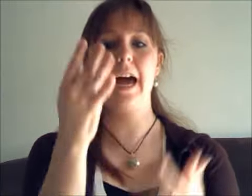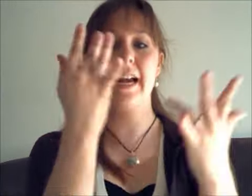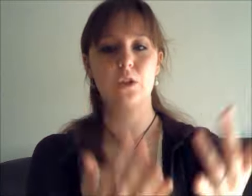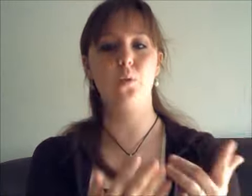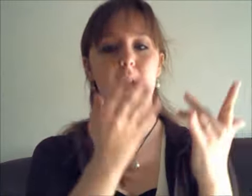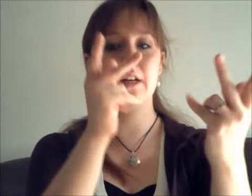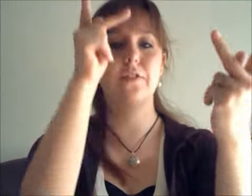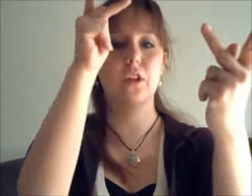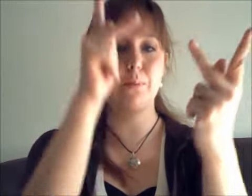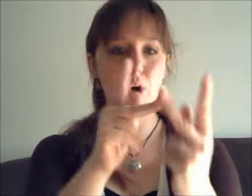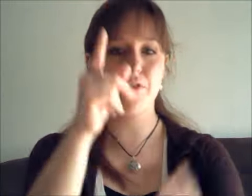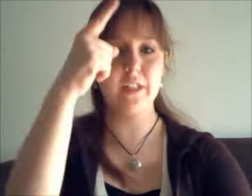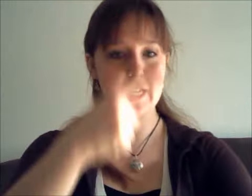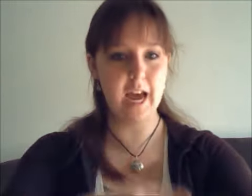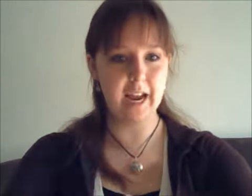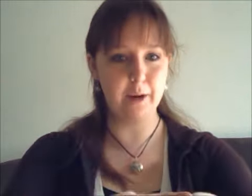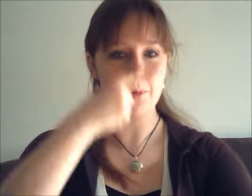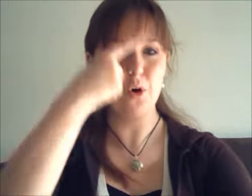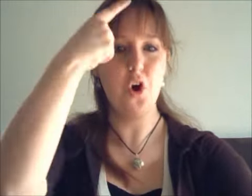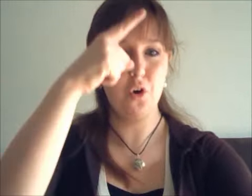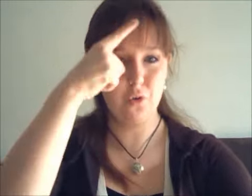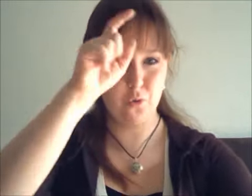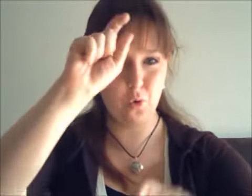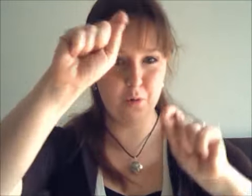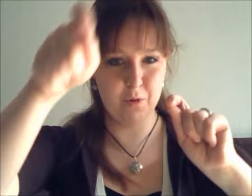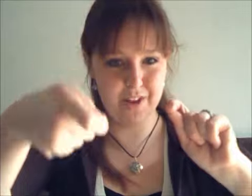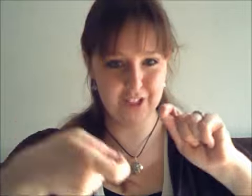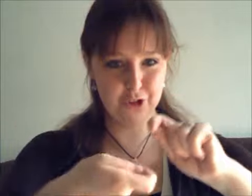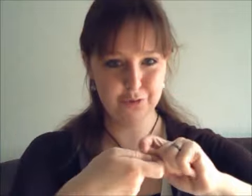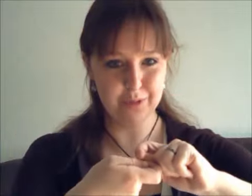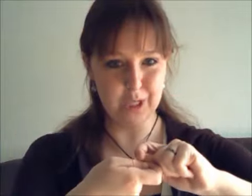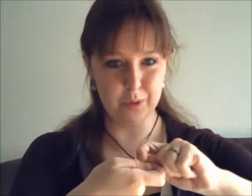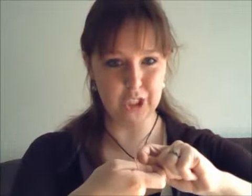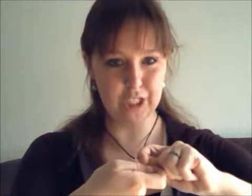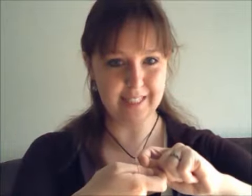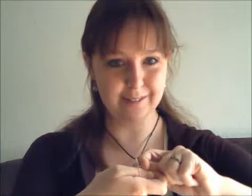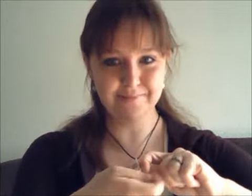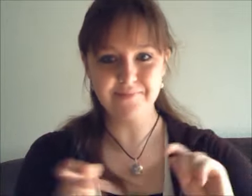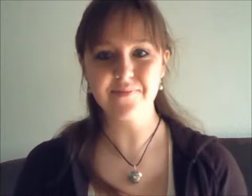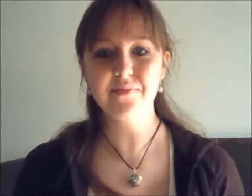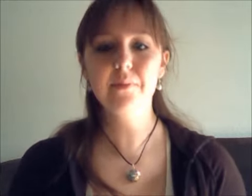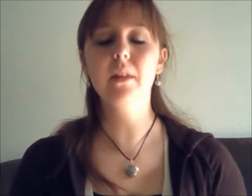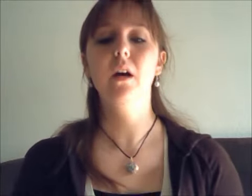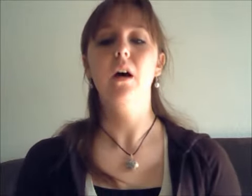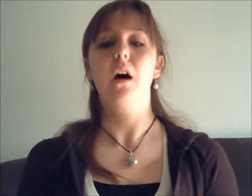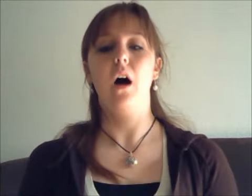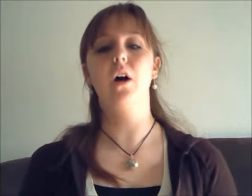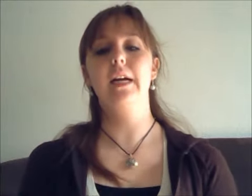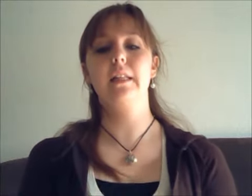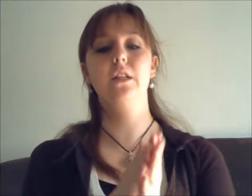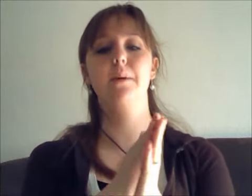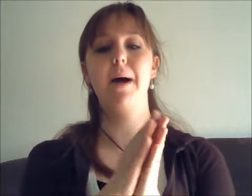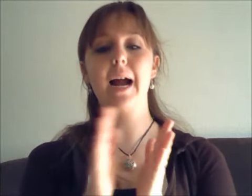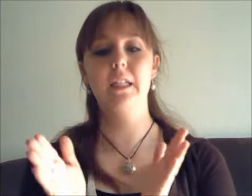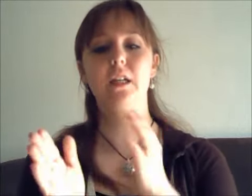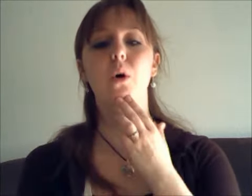Cadillacs waiting for the perfect time for revenge is what you're going to say. Alright, then you get back to the